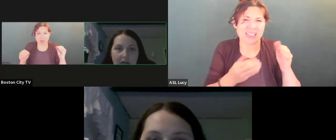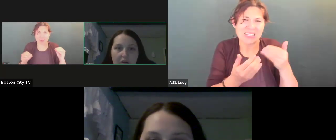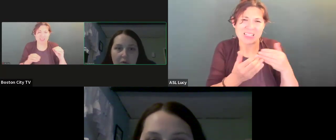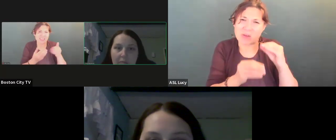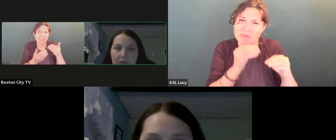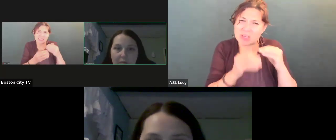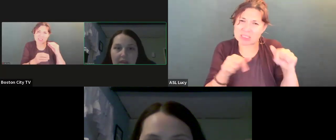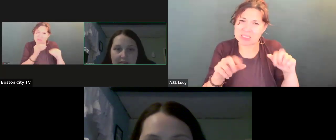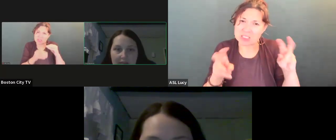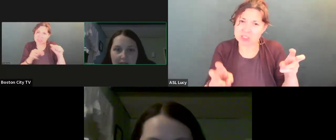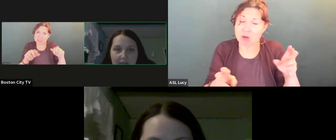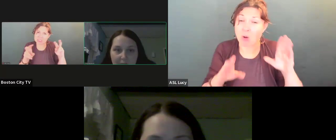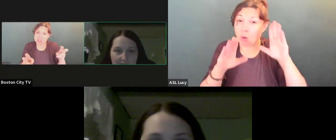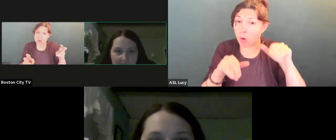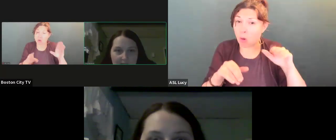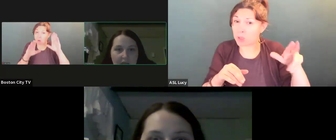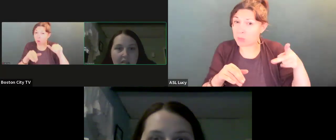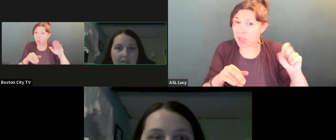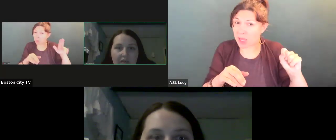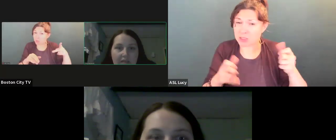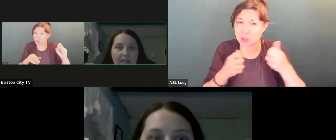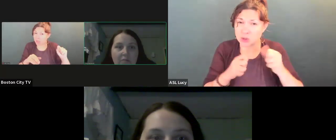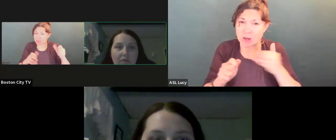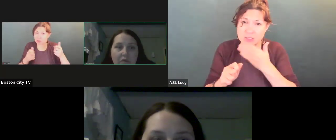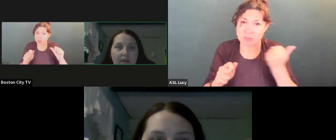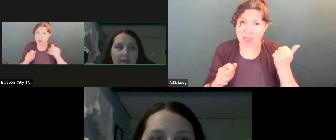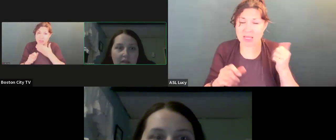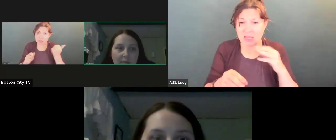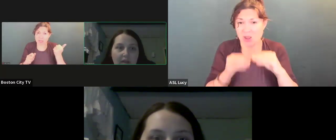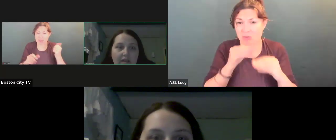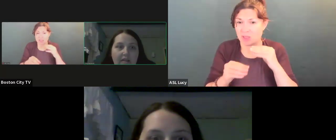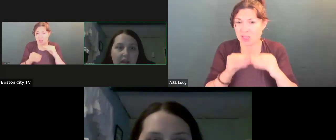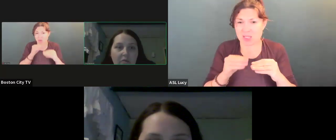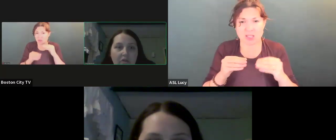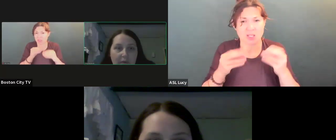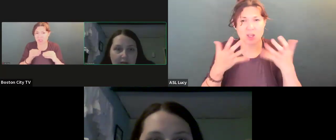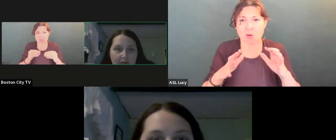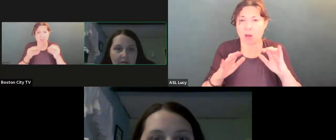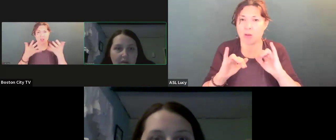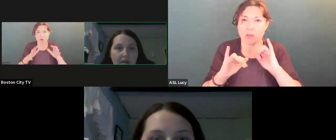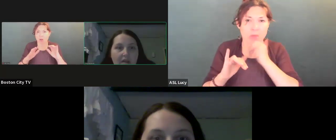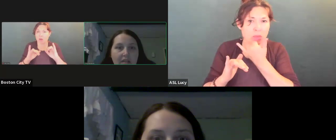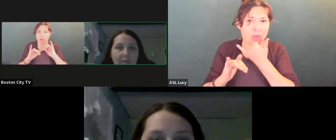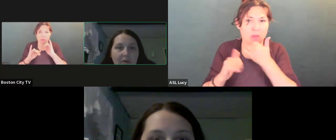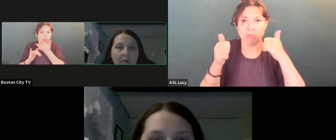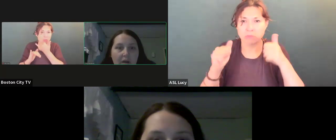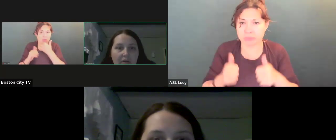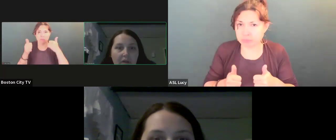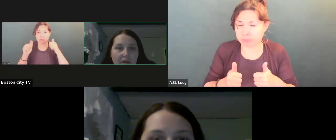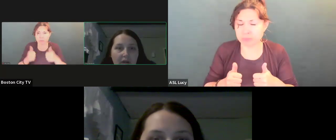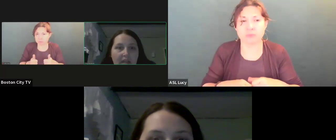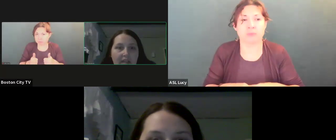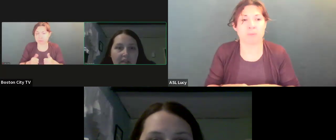hope that BPS does its best to fix this before we end up in a downward spiral. Something we all